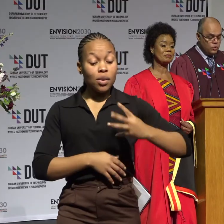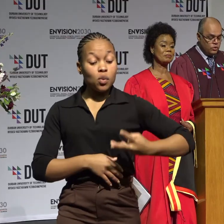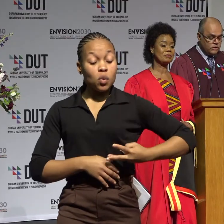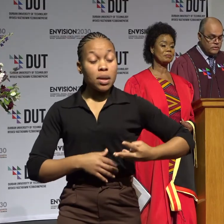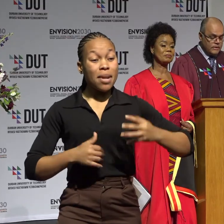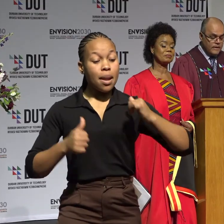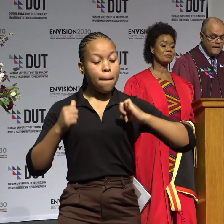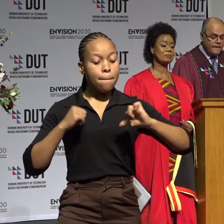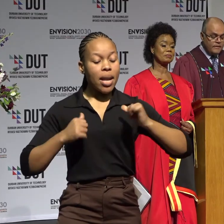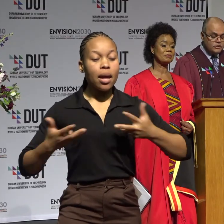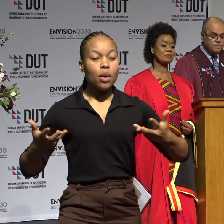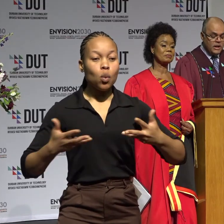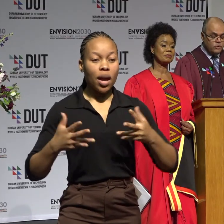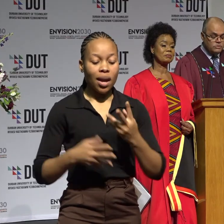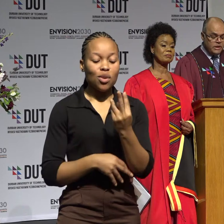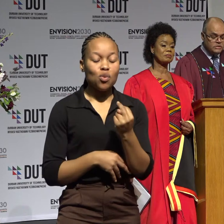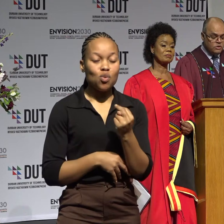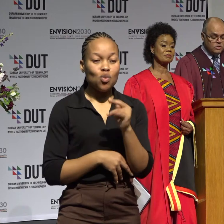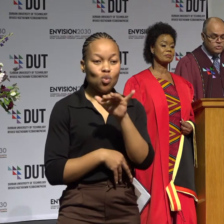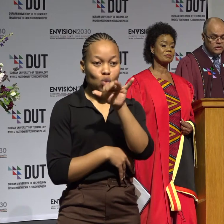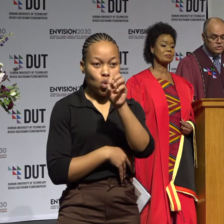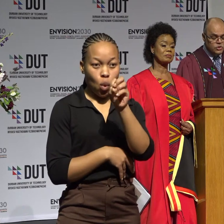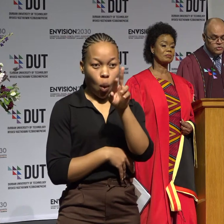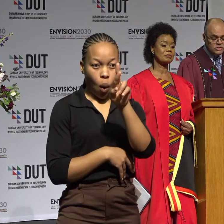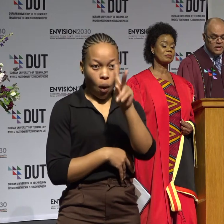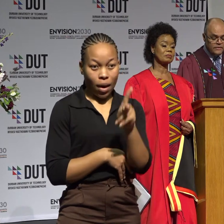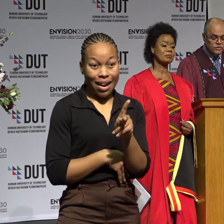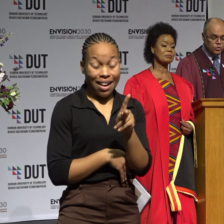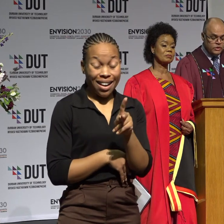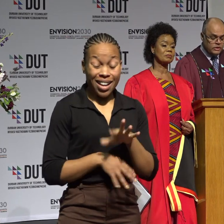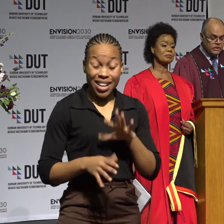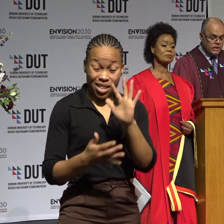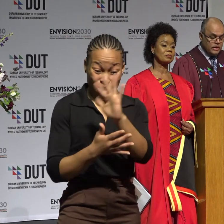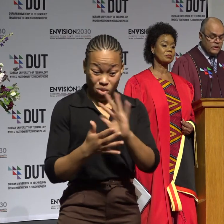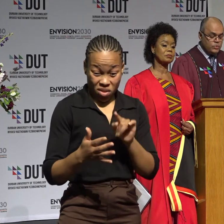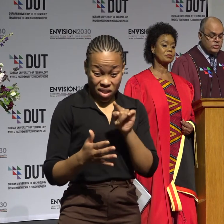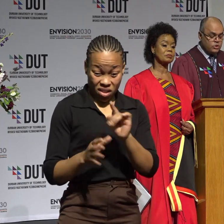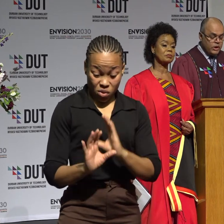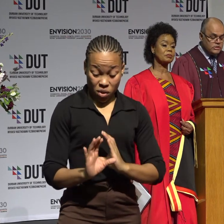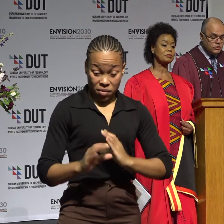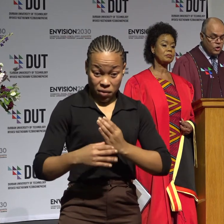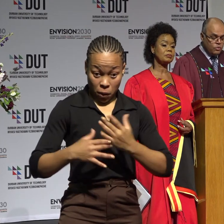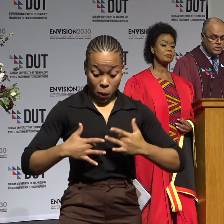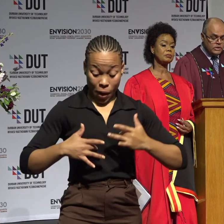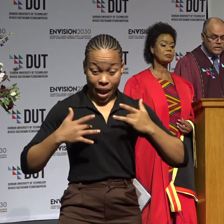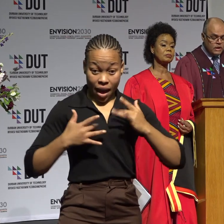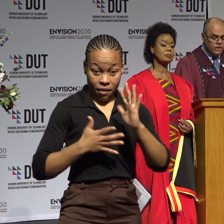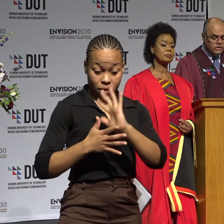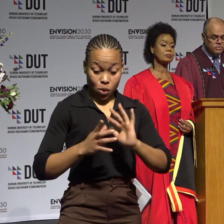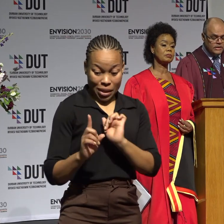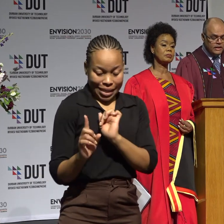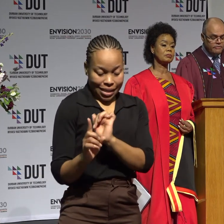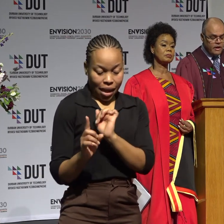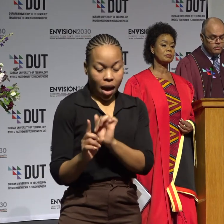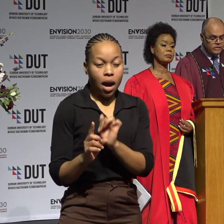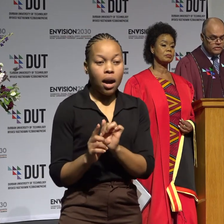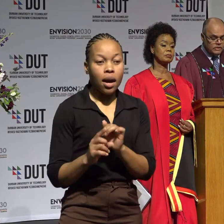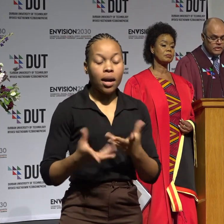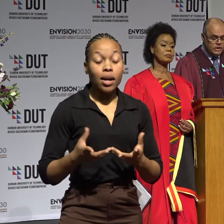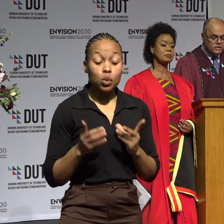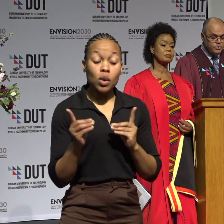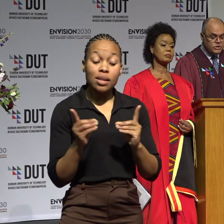in New York. This play was based on Charlie Jones' life story. It was created, co-written, and directed by Yael